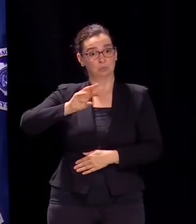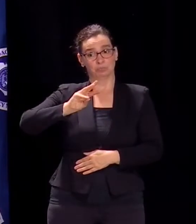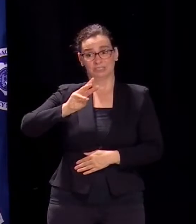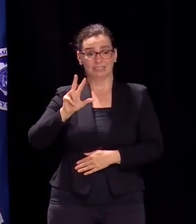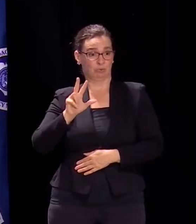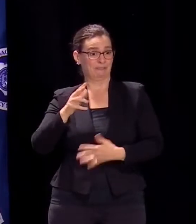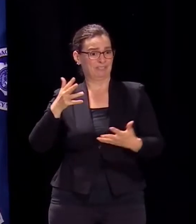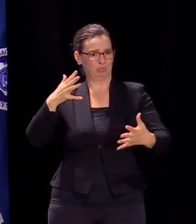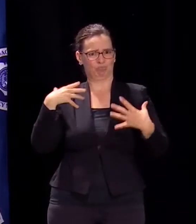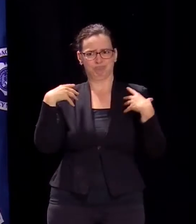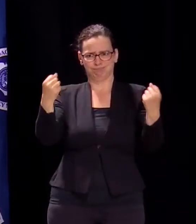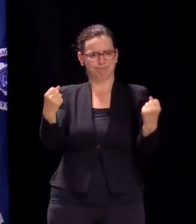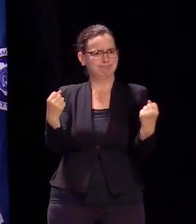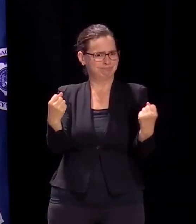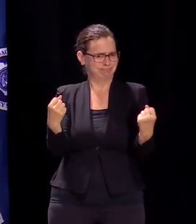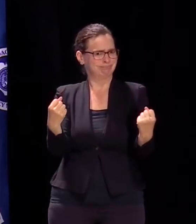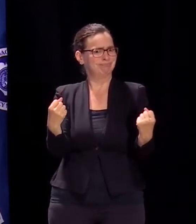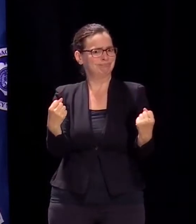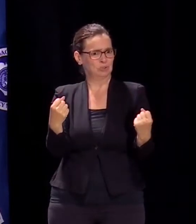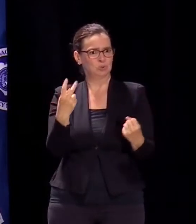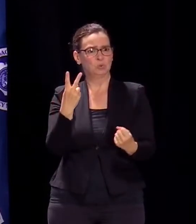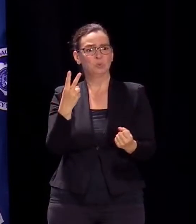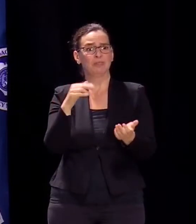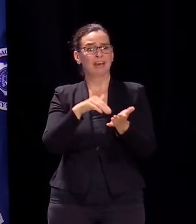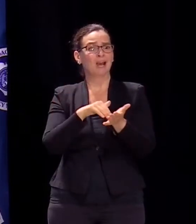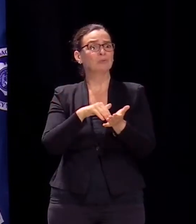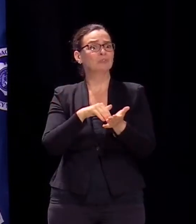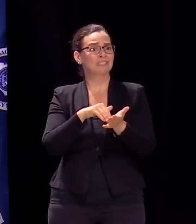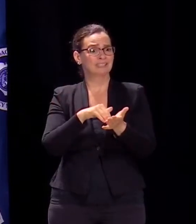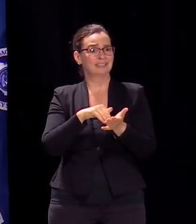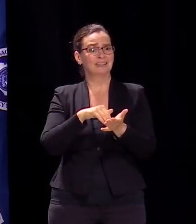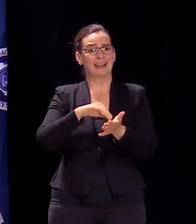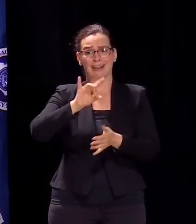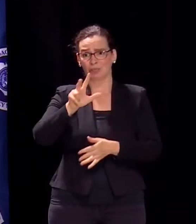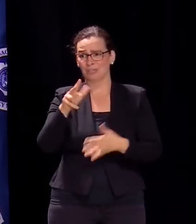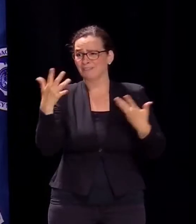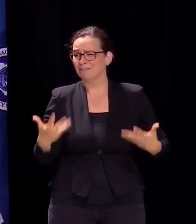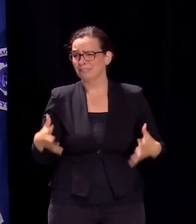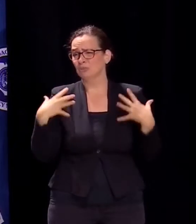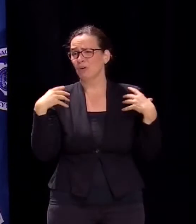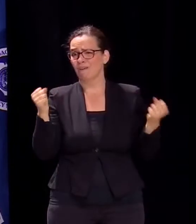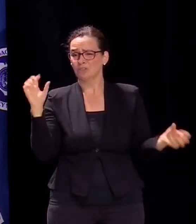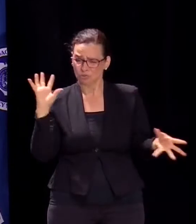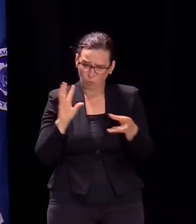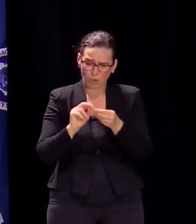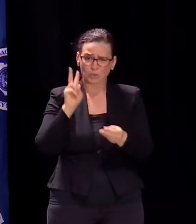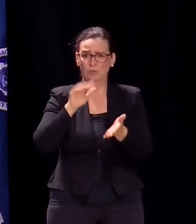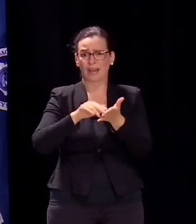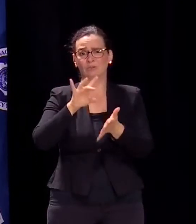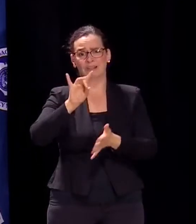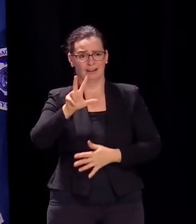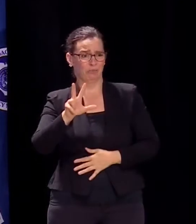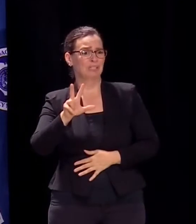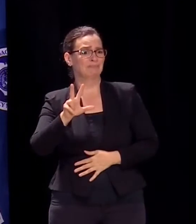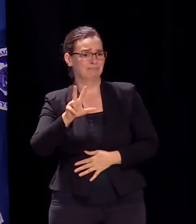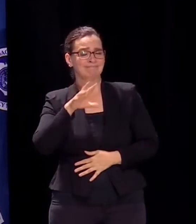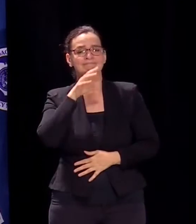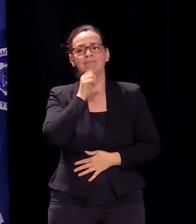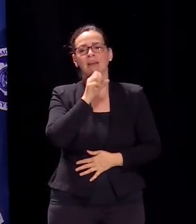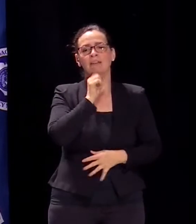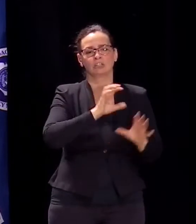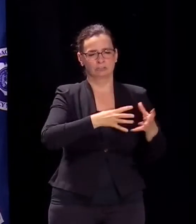hours, so 2,083 people have recovered. When we look at the ages of